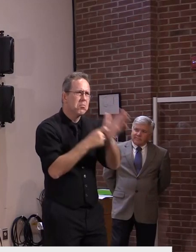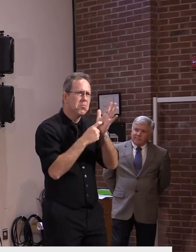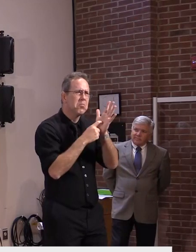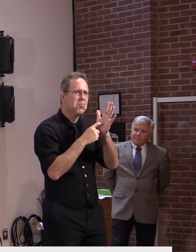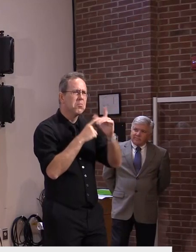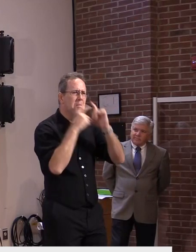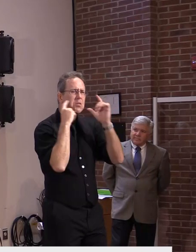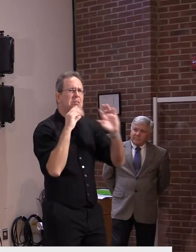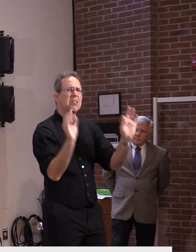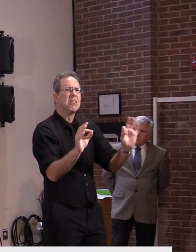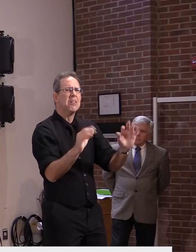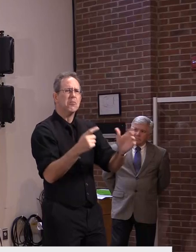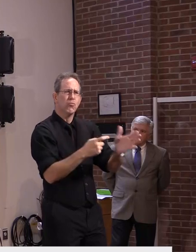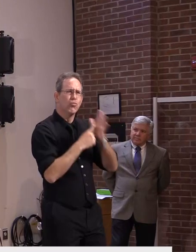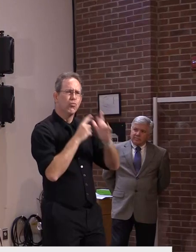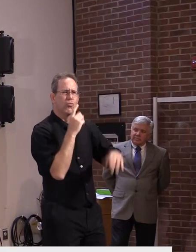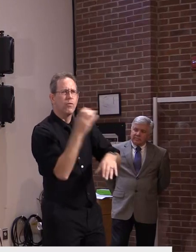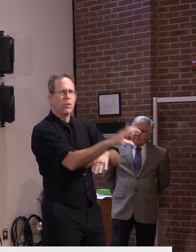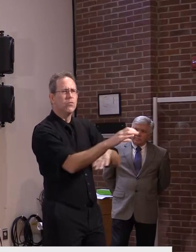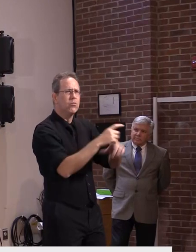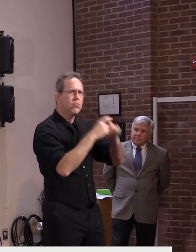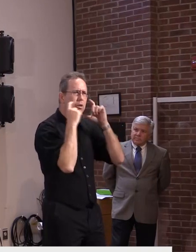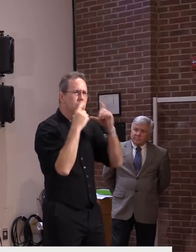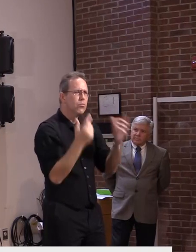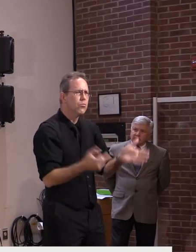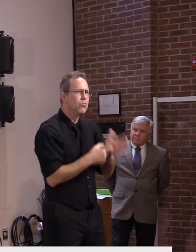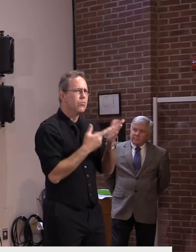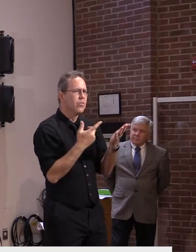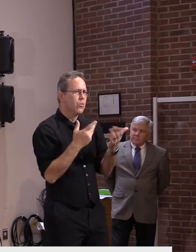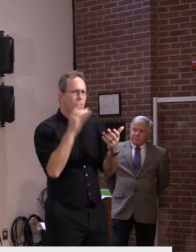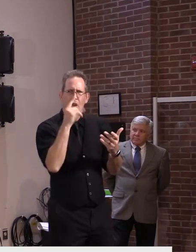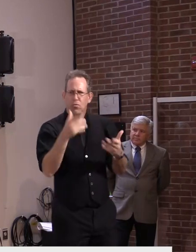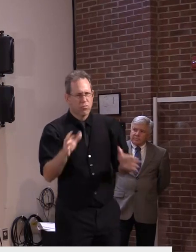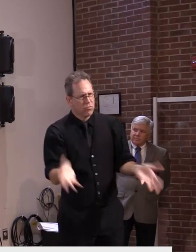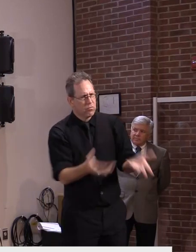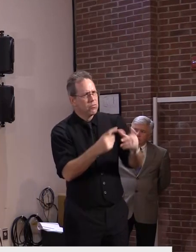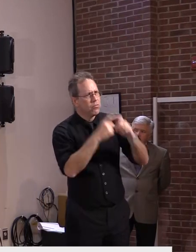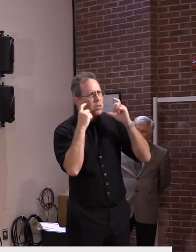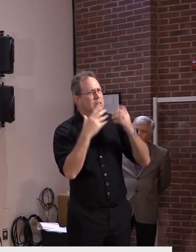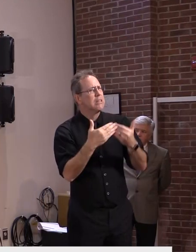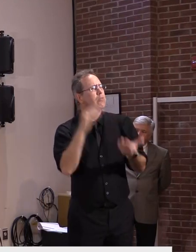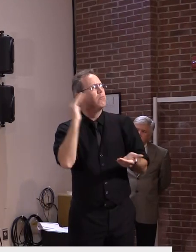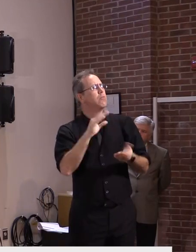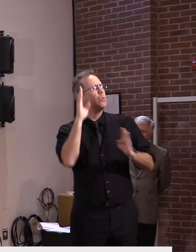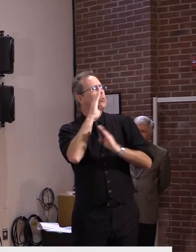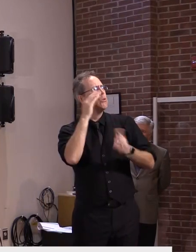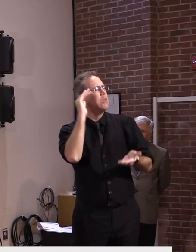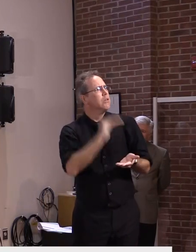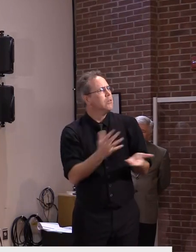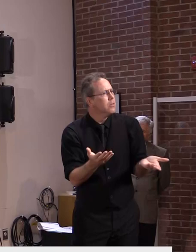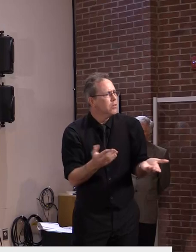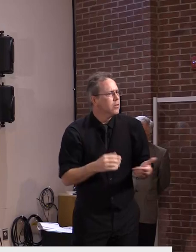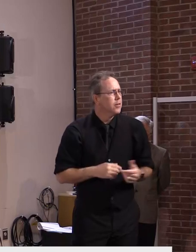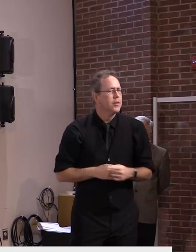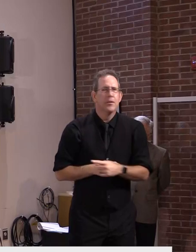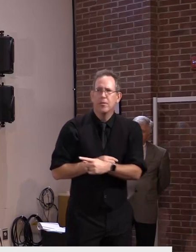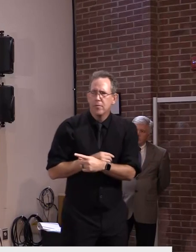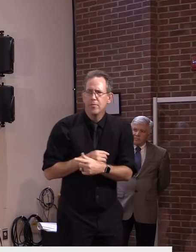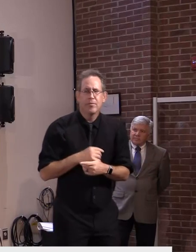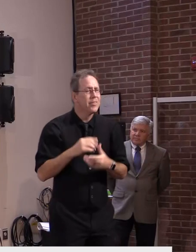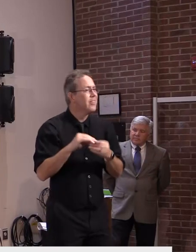aren't vaccinated? No, understood, and I can let the governor answer as he has in many weeks